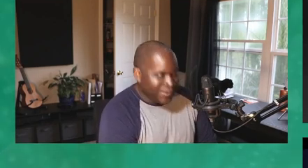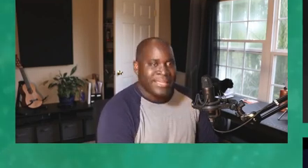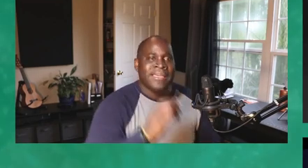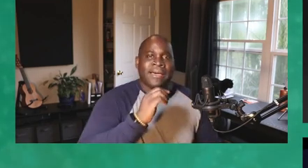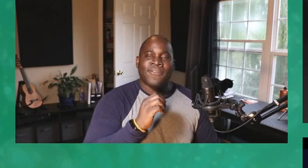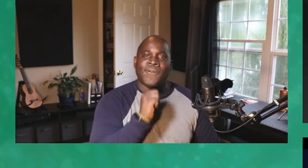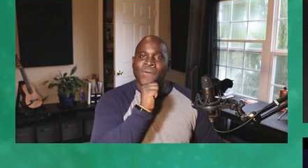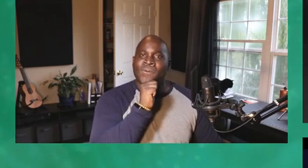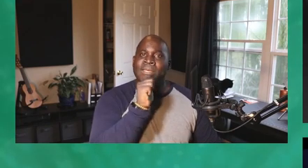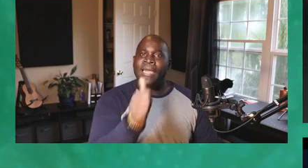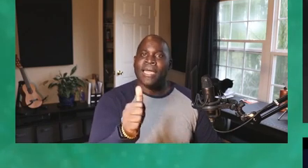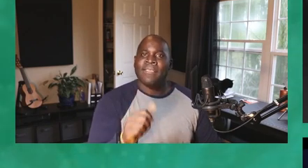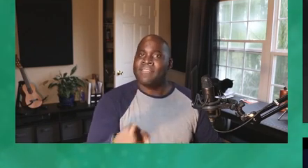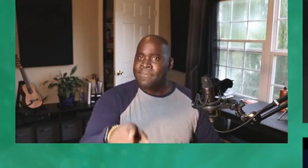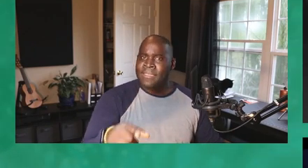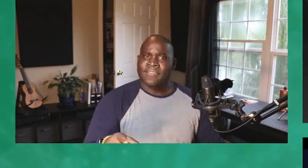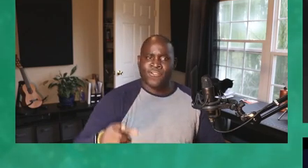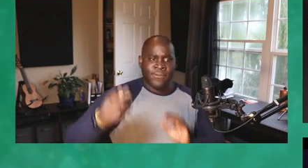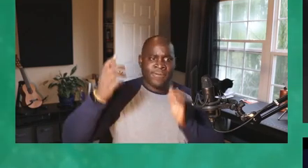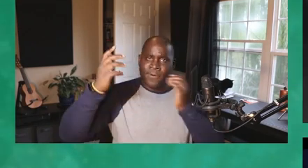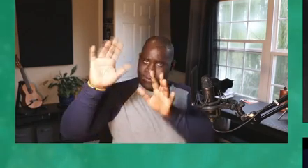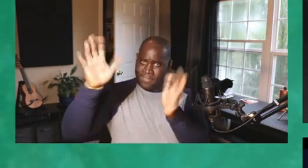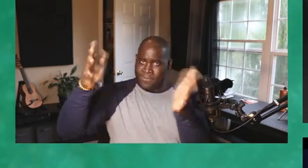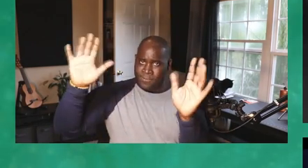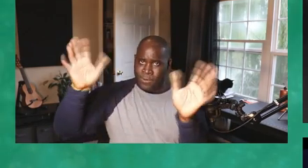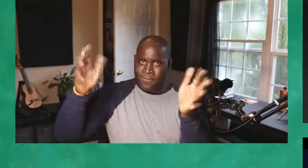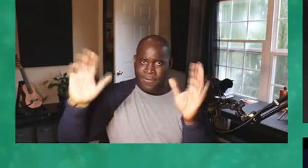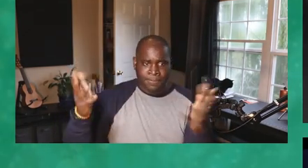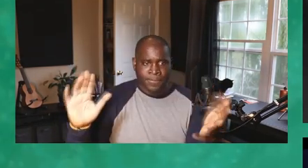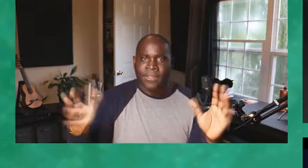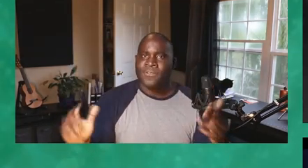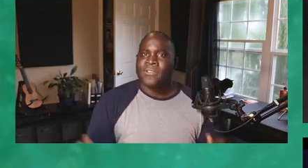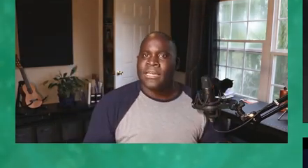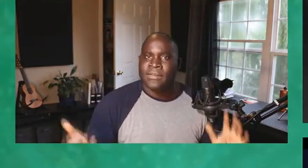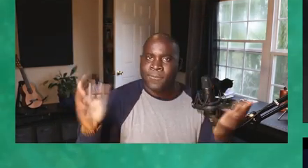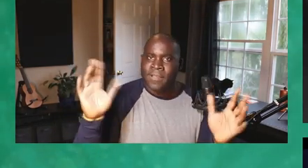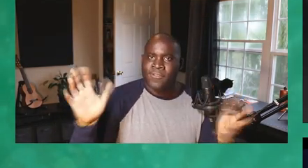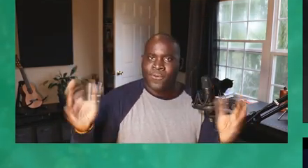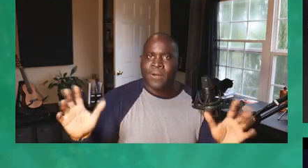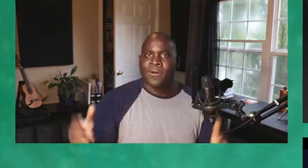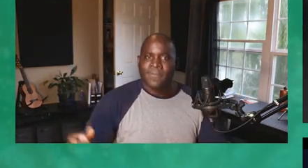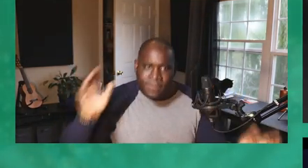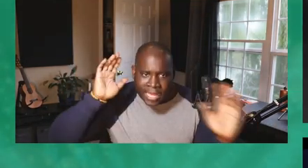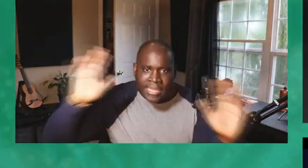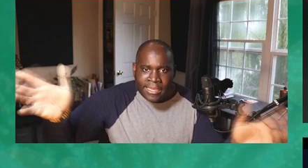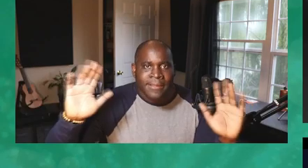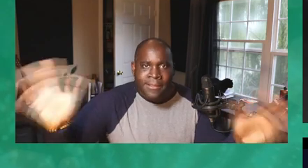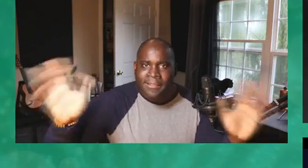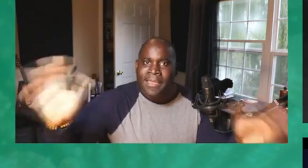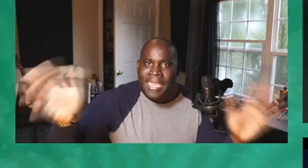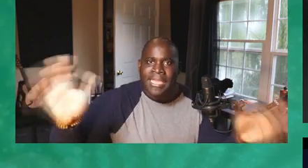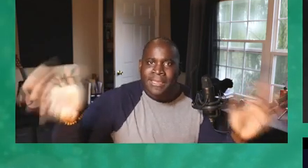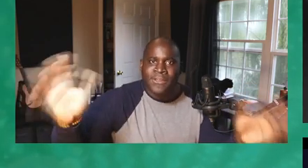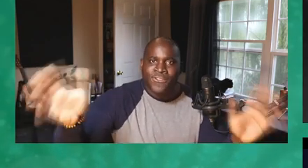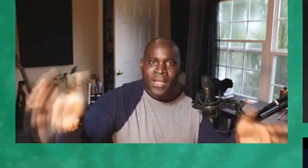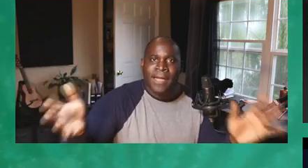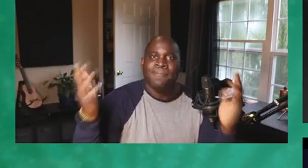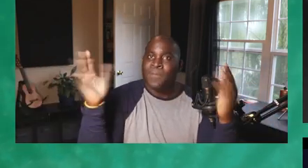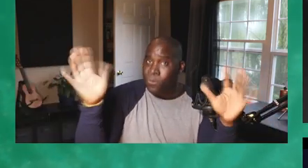Straight to the point. So not same thing as I showed before. This is wonderful. There's a lot of different ways of showing wonderful. I like,